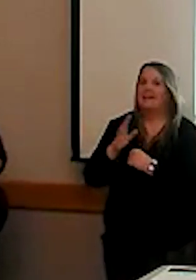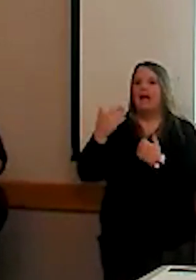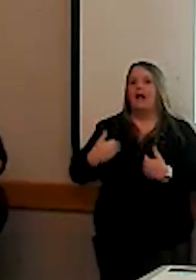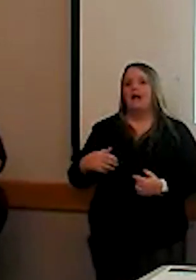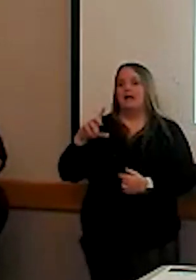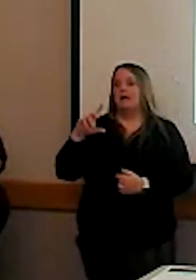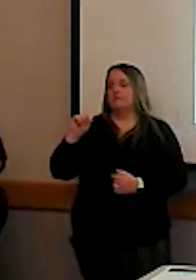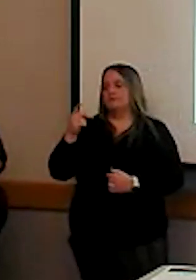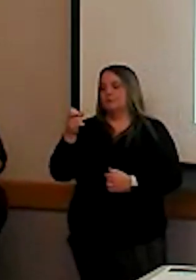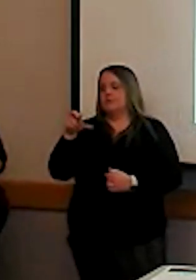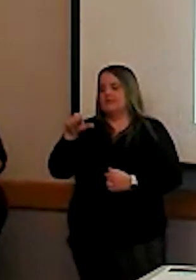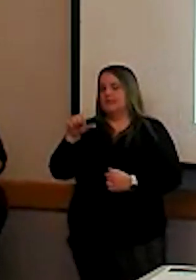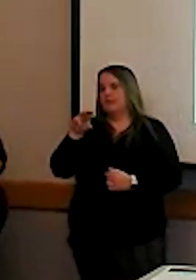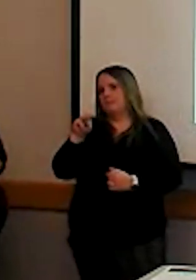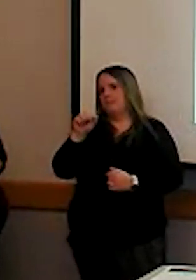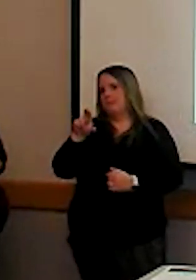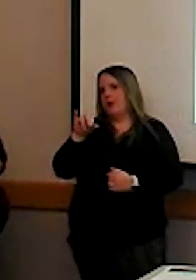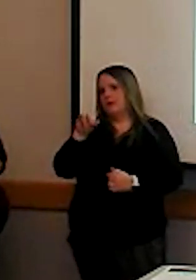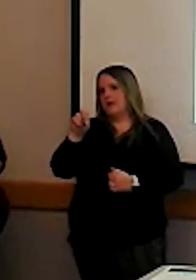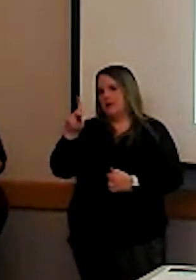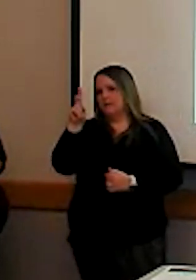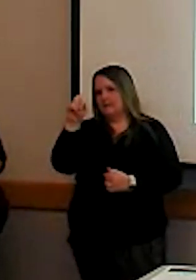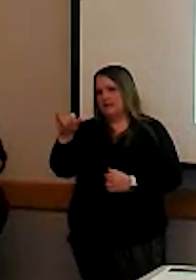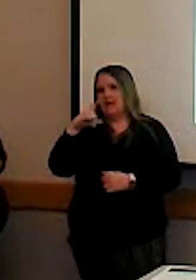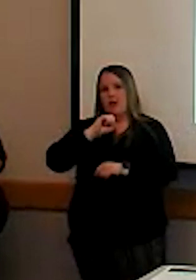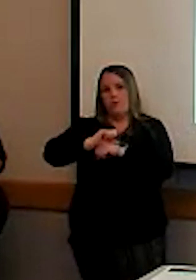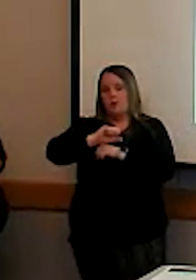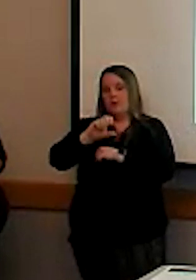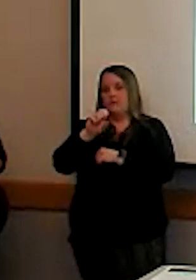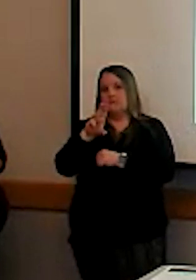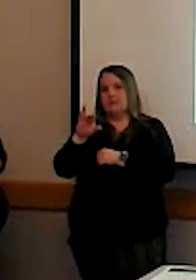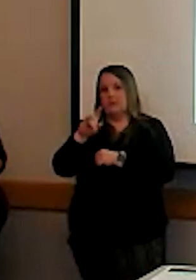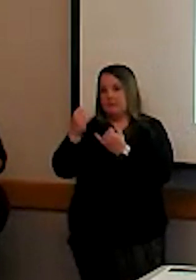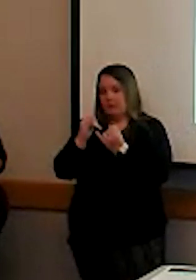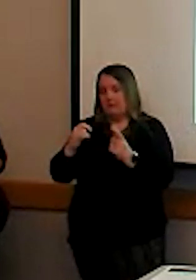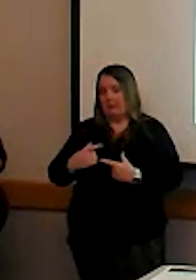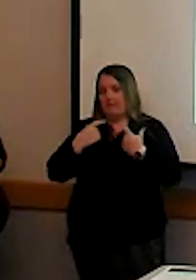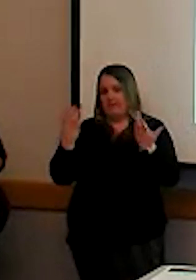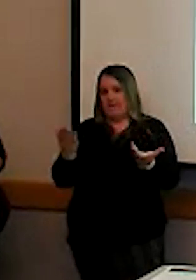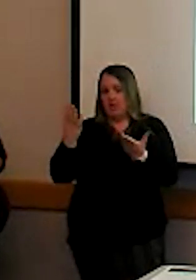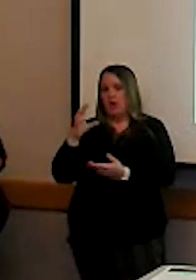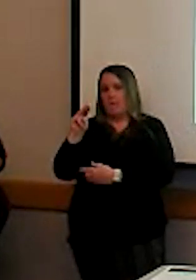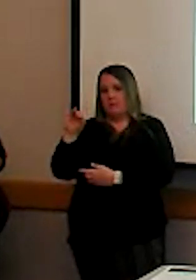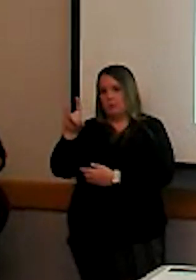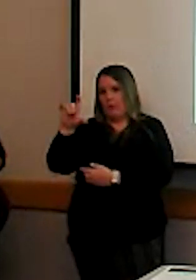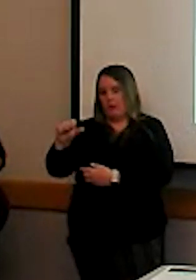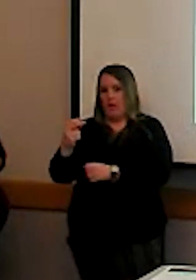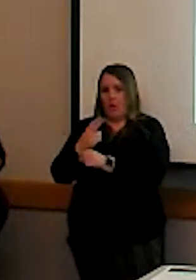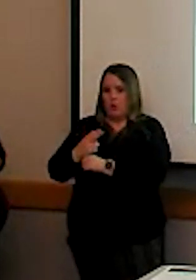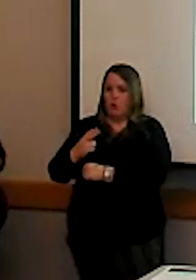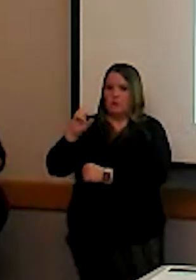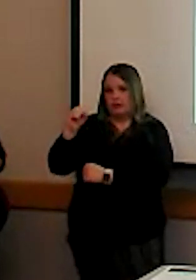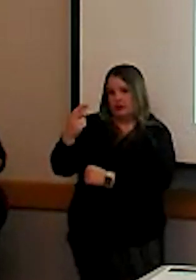I'm Theresa Martinosky. I work with Summit Independent Living here in Missoula, and I use she, her